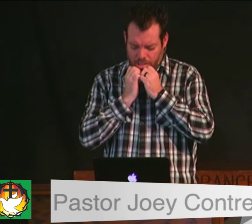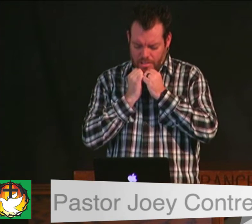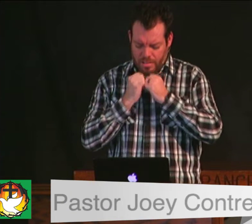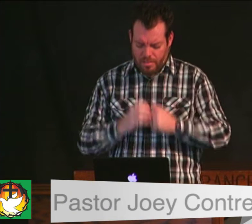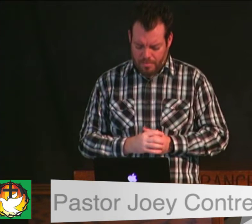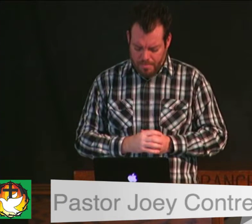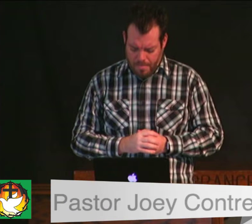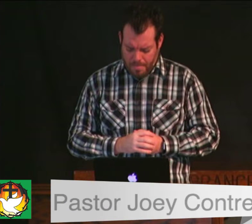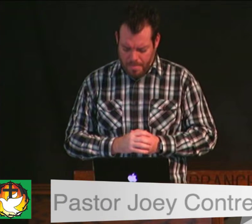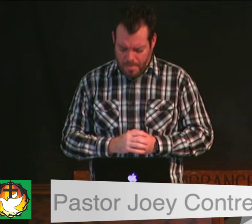precious.